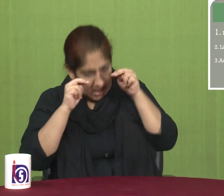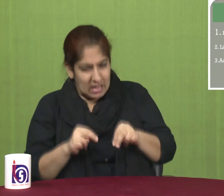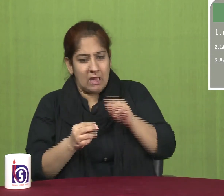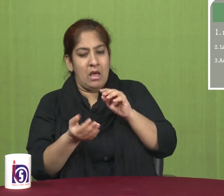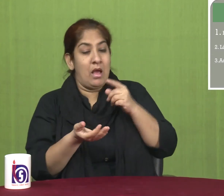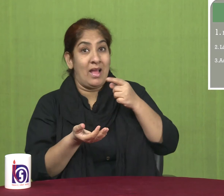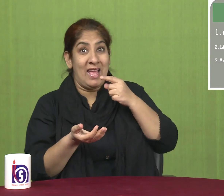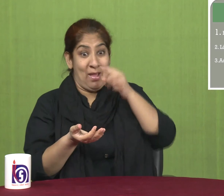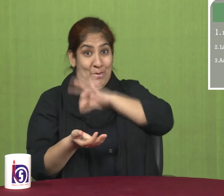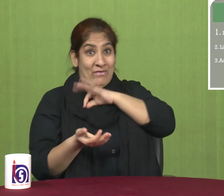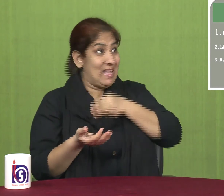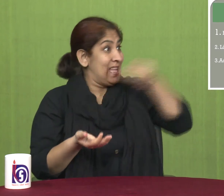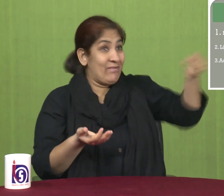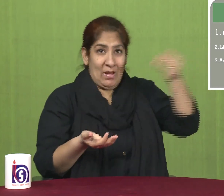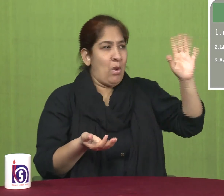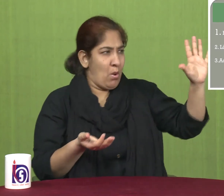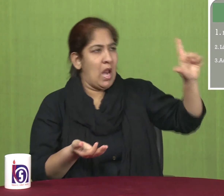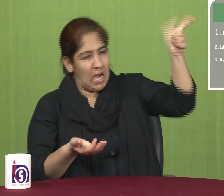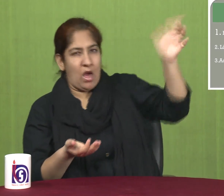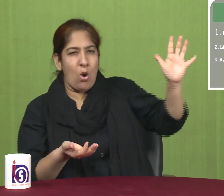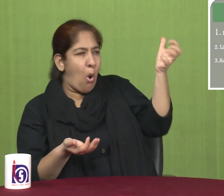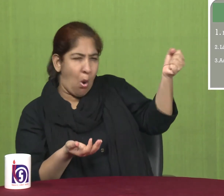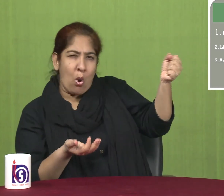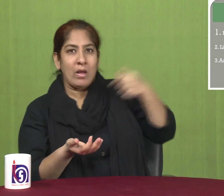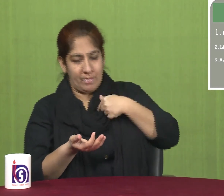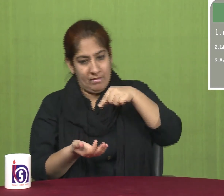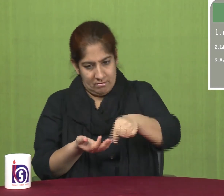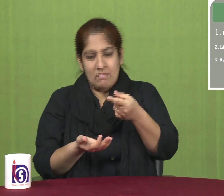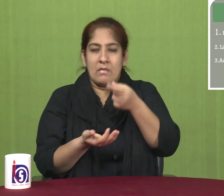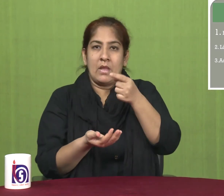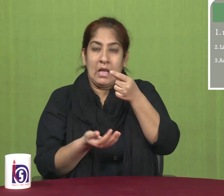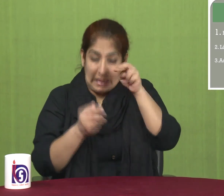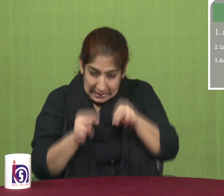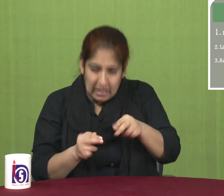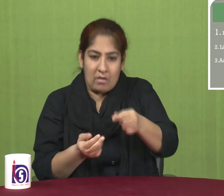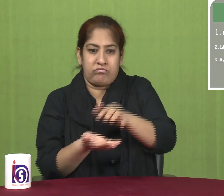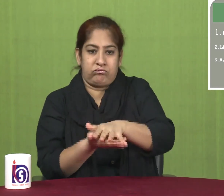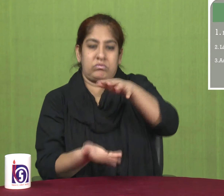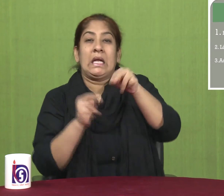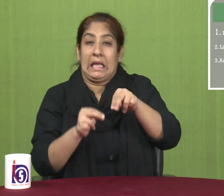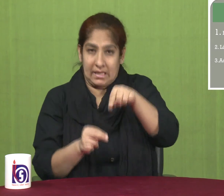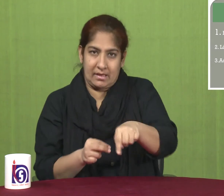We call it as financial needs. According to the need of the people involved.